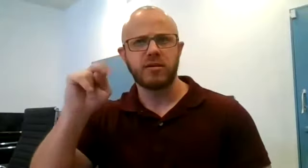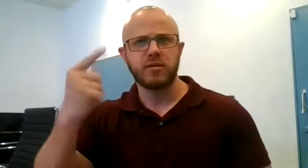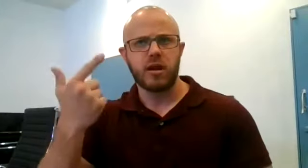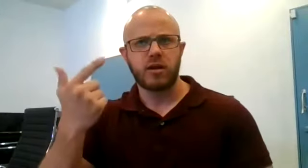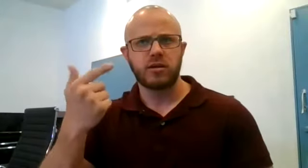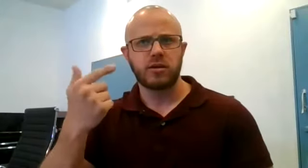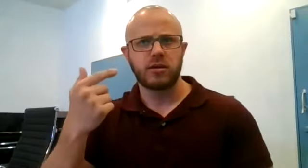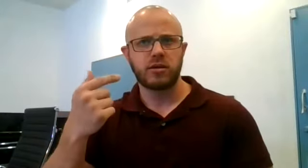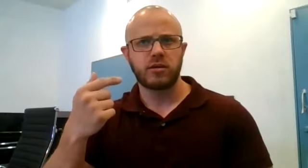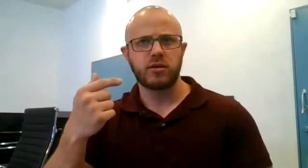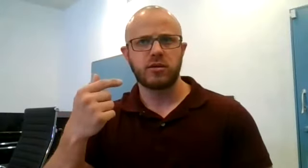or his Young.